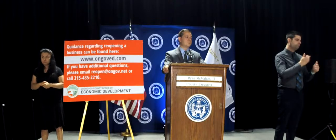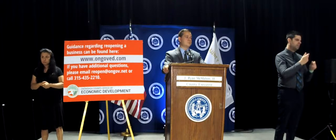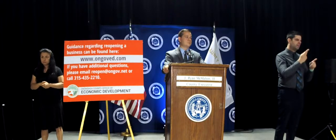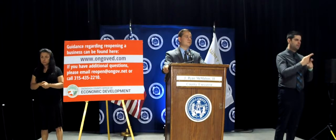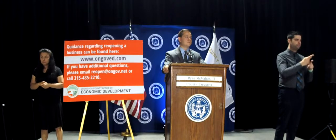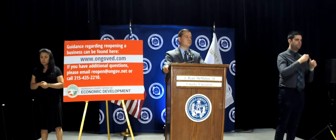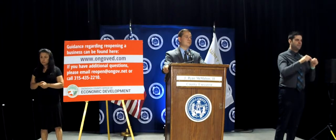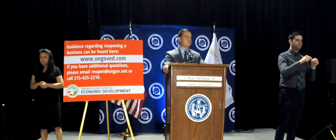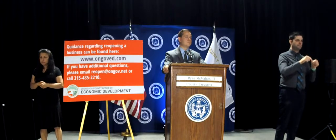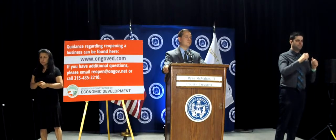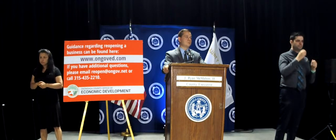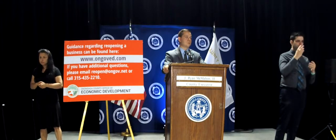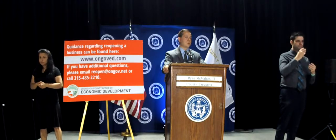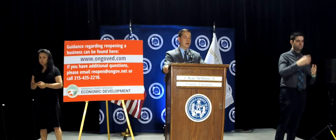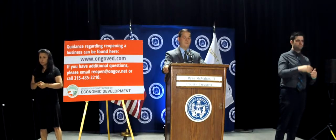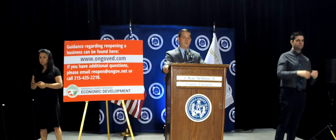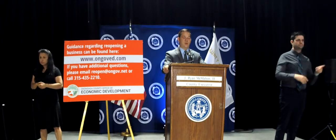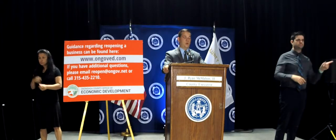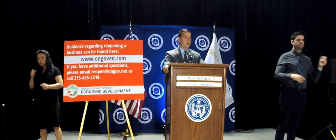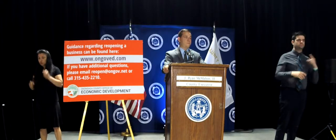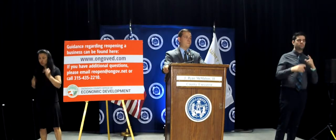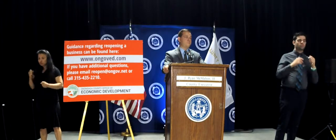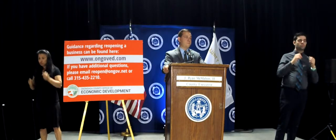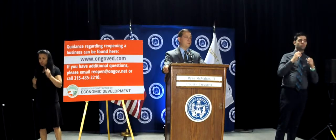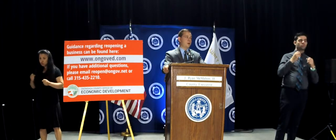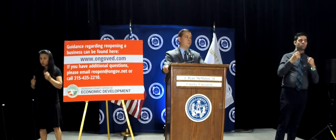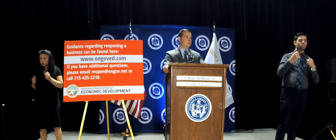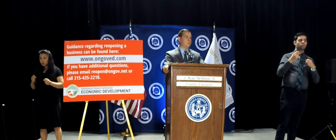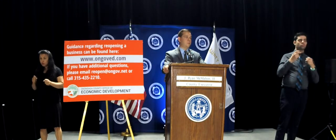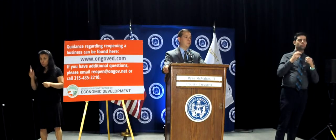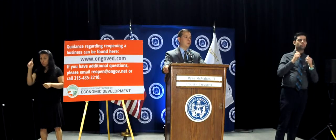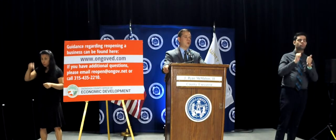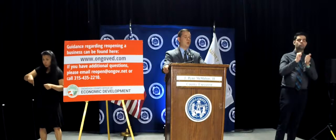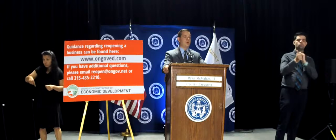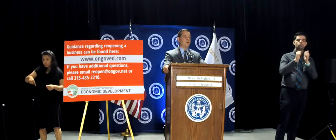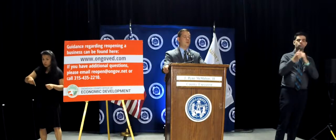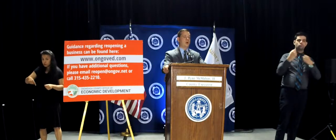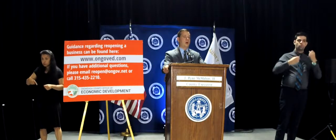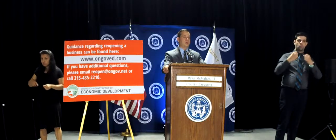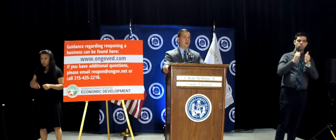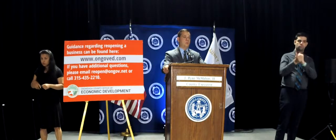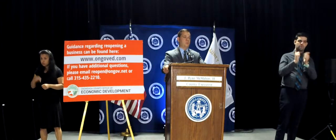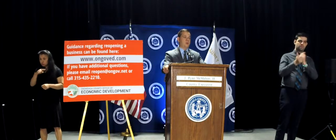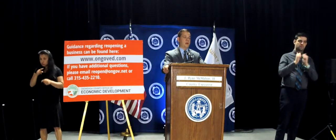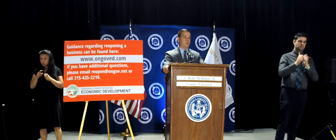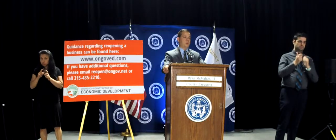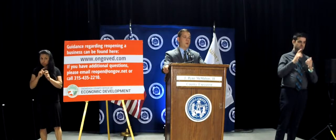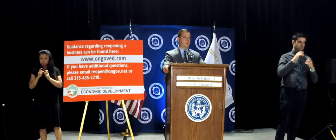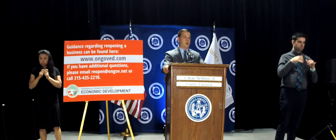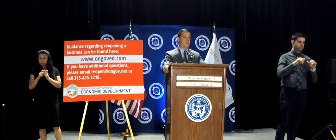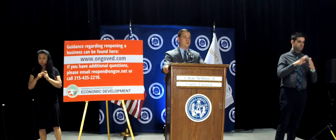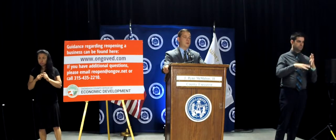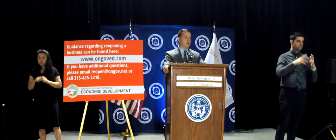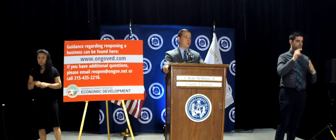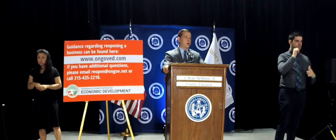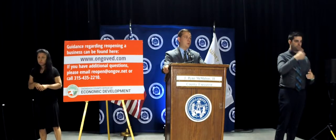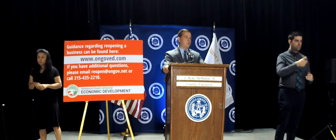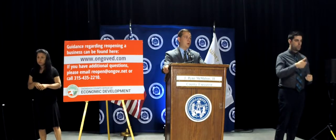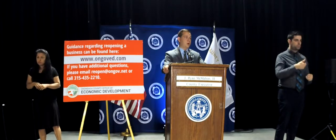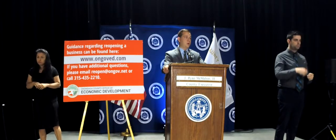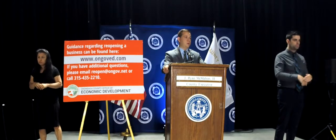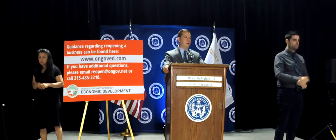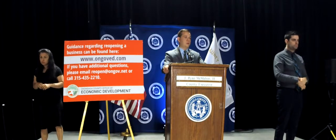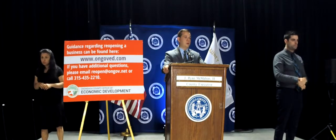for tomorrow. Are you familiar with that? I am familiar with it. Yeah. Have you talked to them, or what's going to We have, yep, we got a complaint. Our investigator went